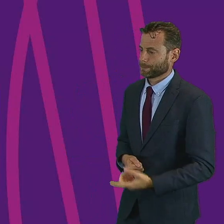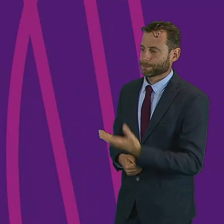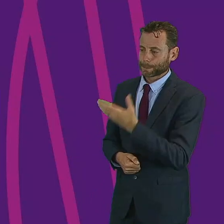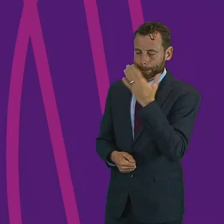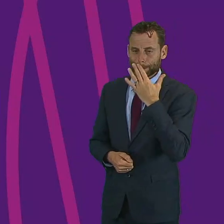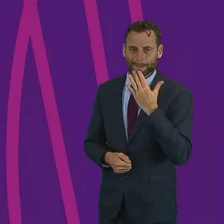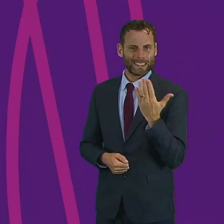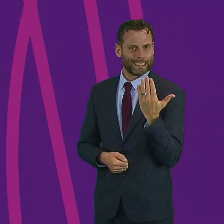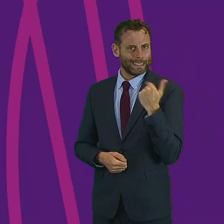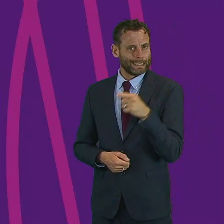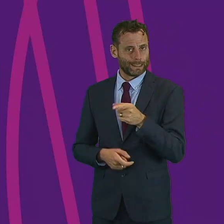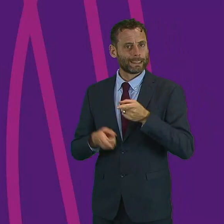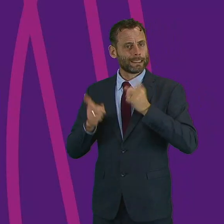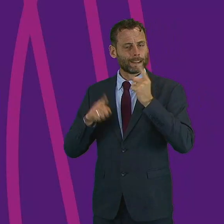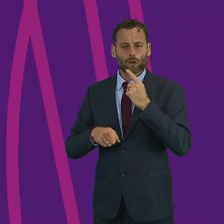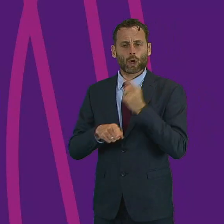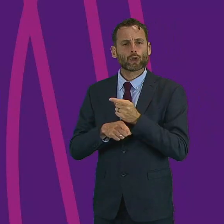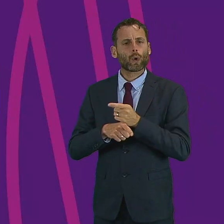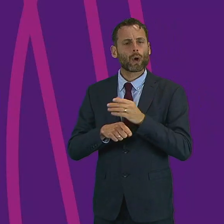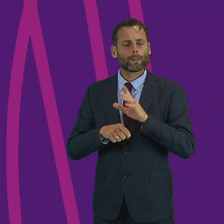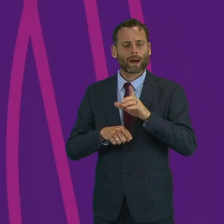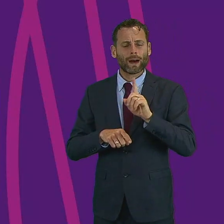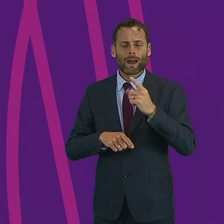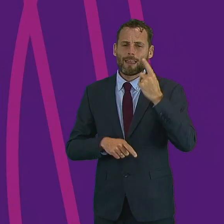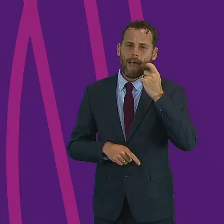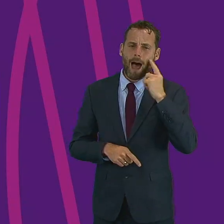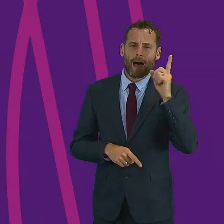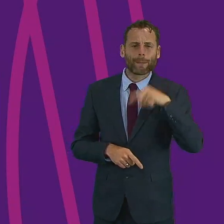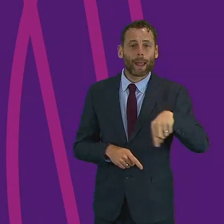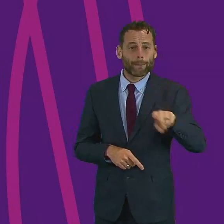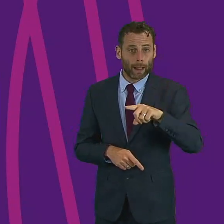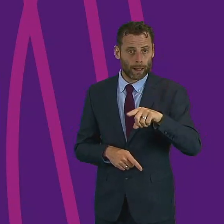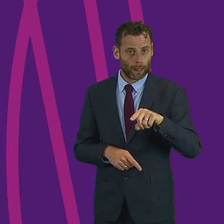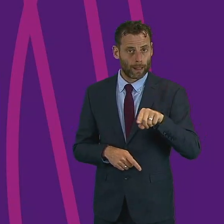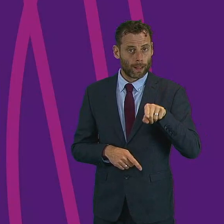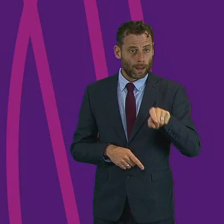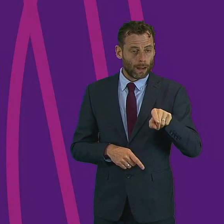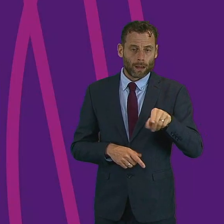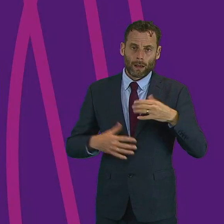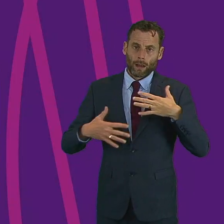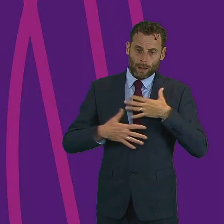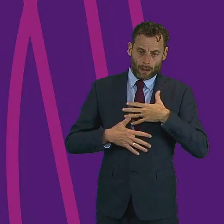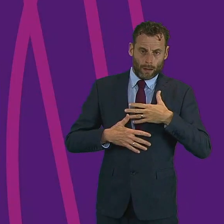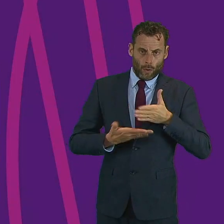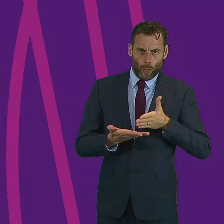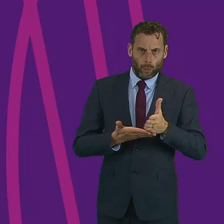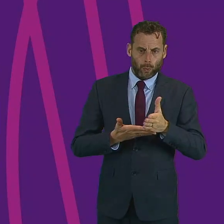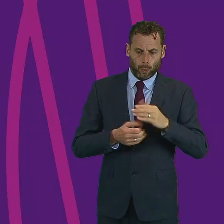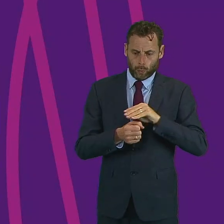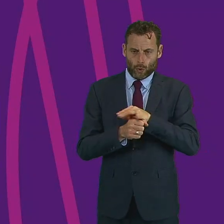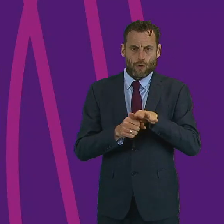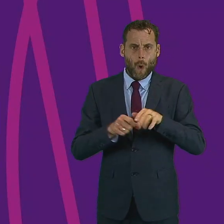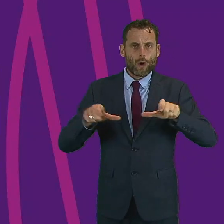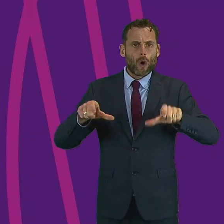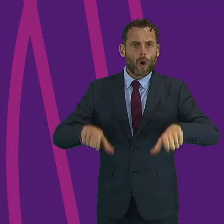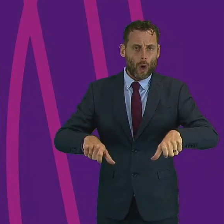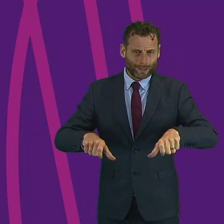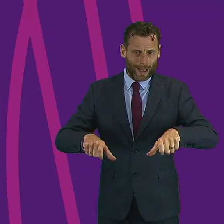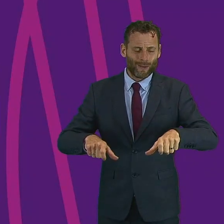around this, and the Chancellor in particular over the last couple of days, so let's hope that we will see something positive. The Scottish Government published analysis yesterday